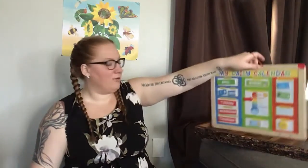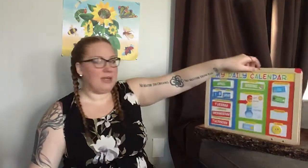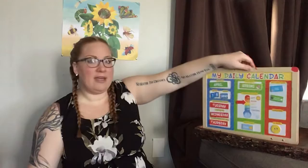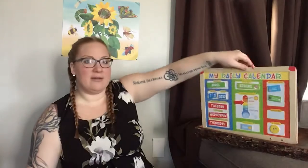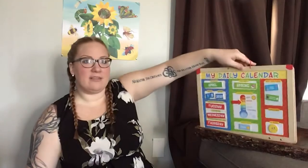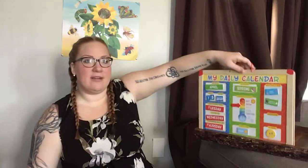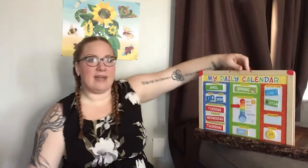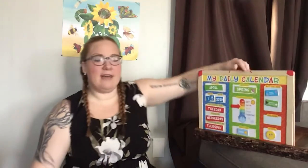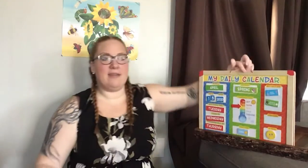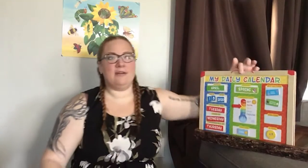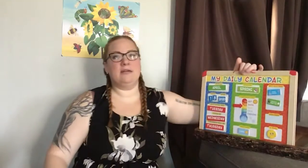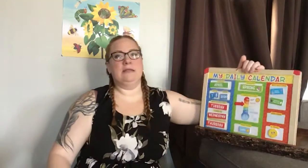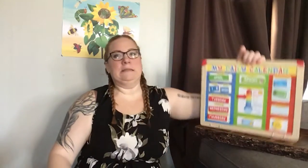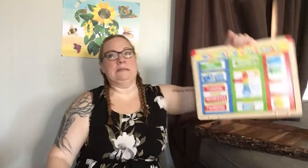Okay, here's our calendar.